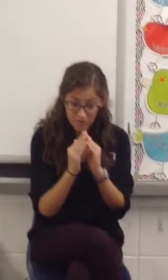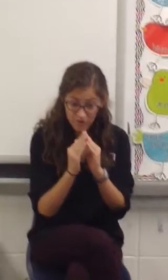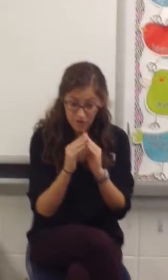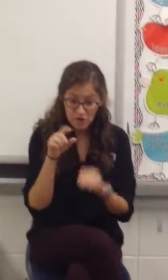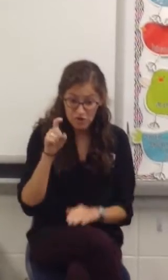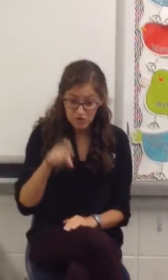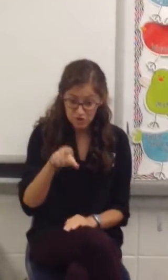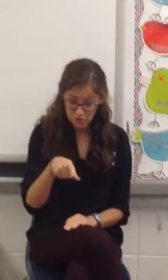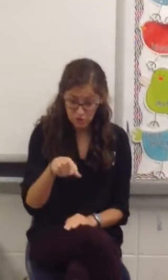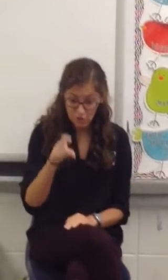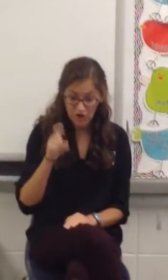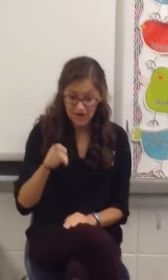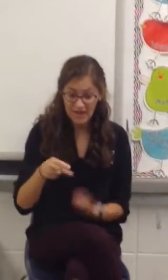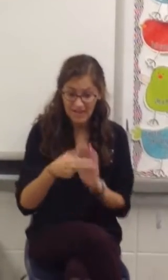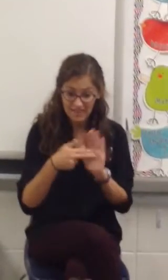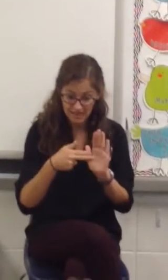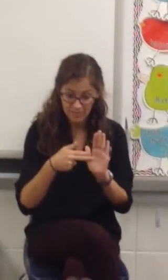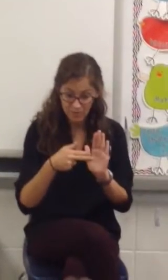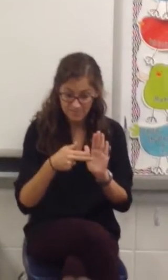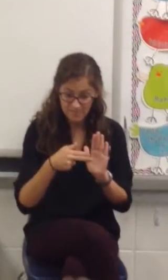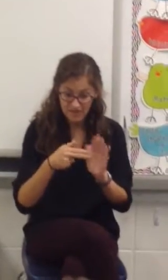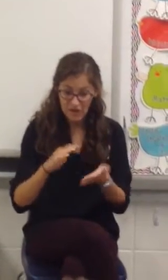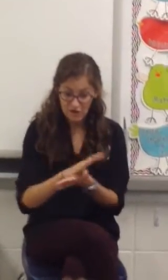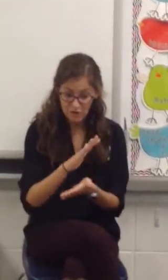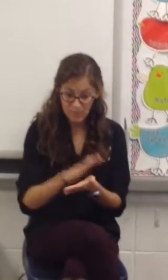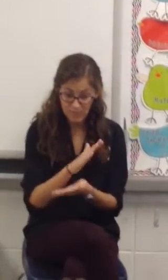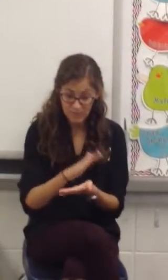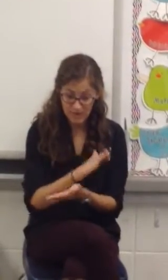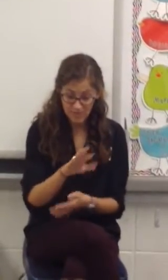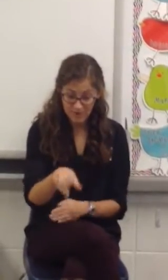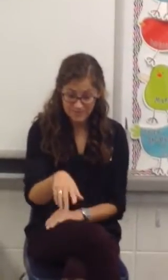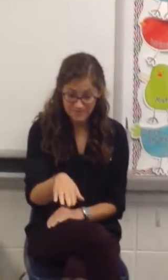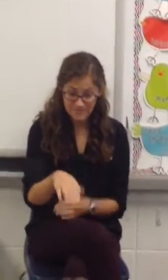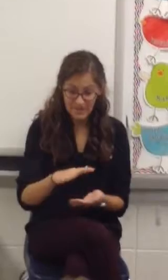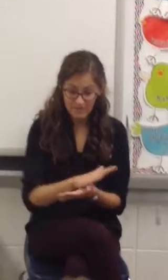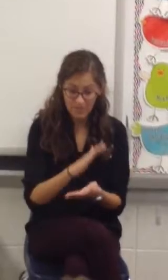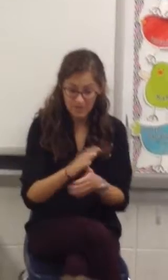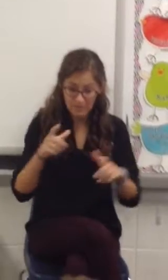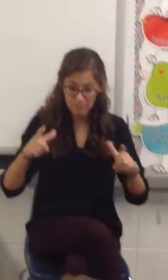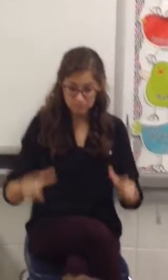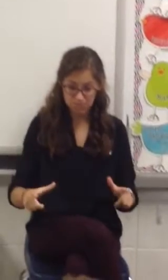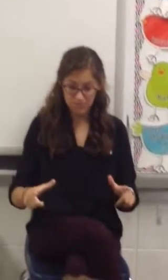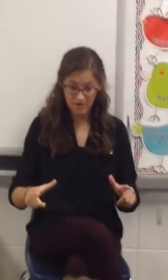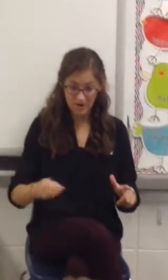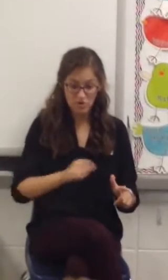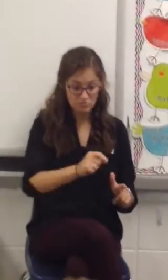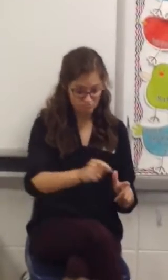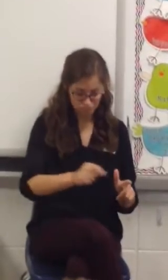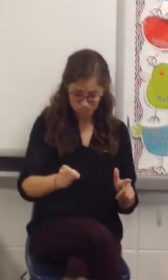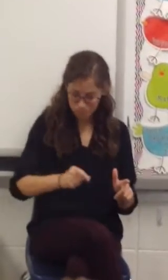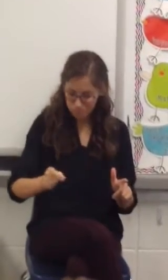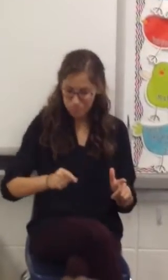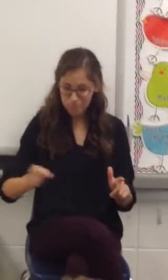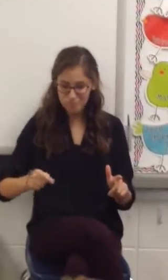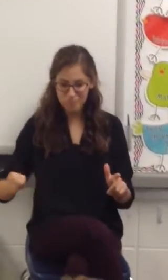paper to lay it out and make our town. Okay? So it's going to take